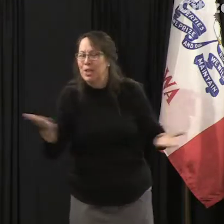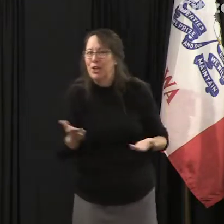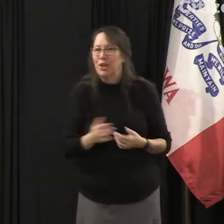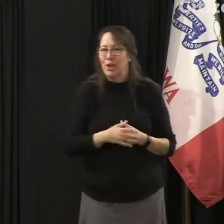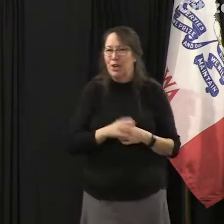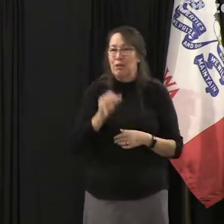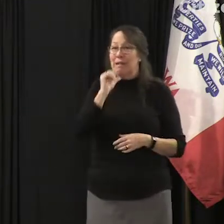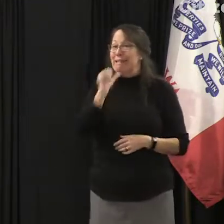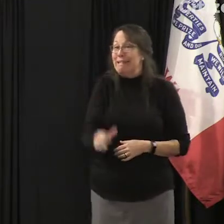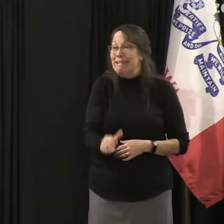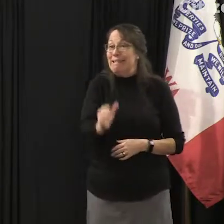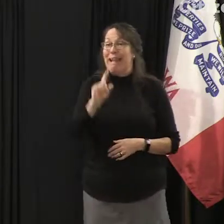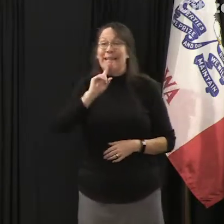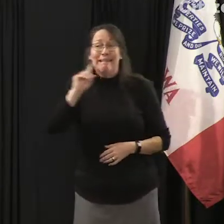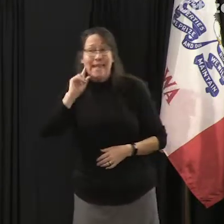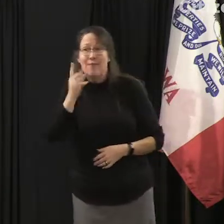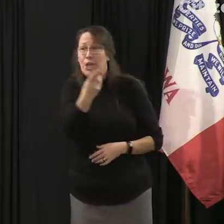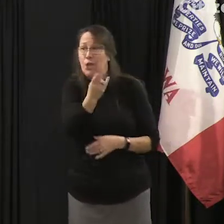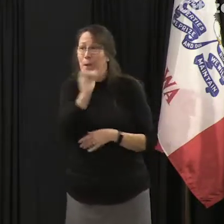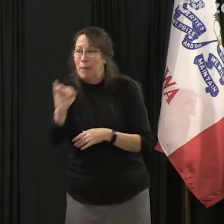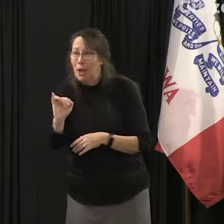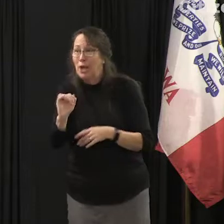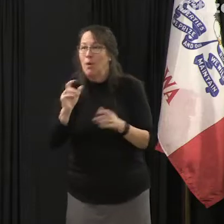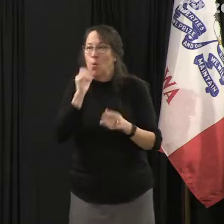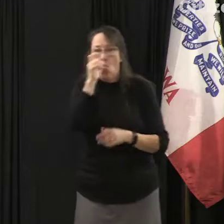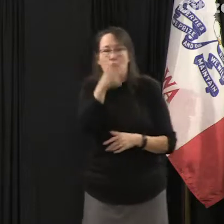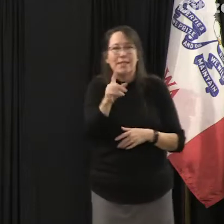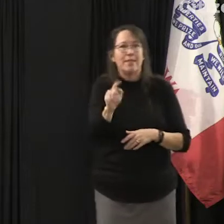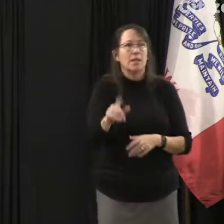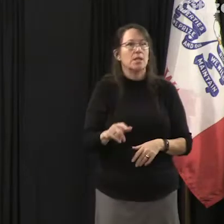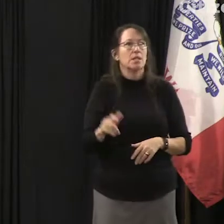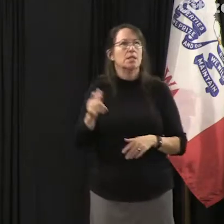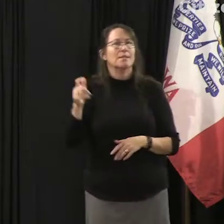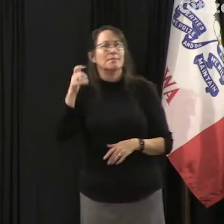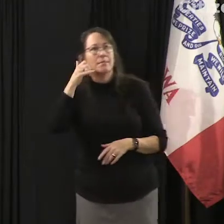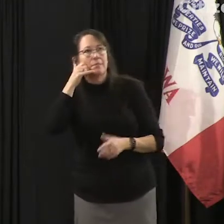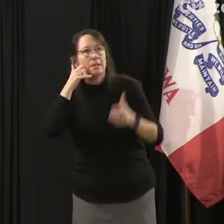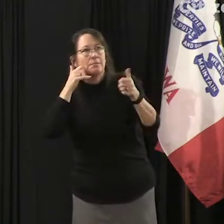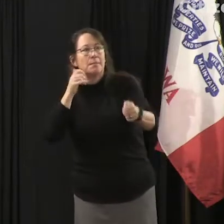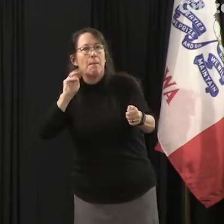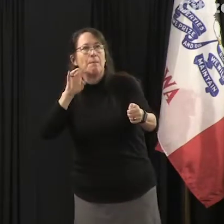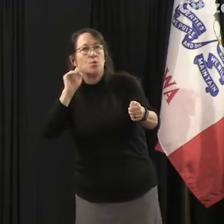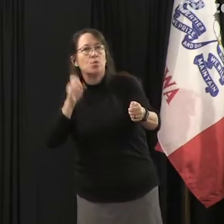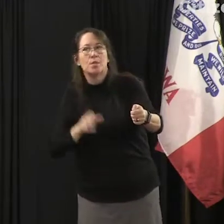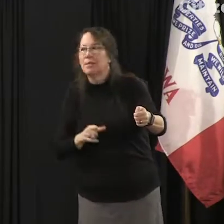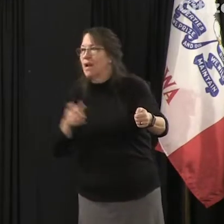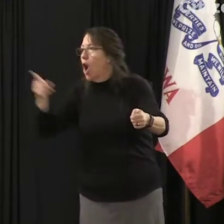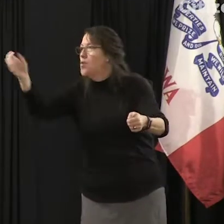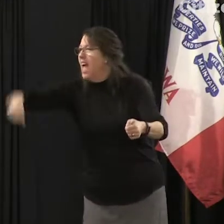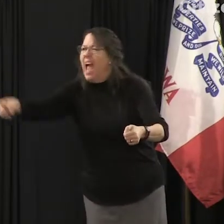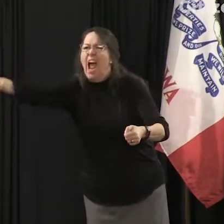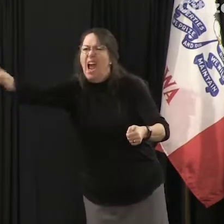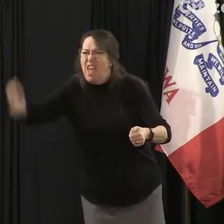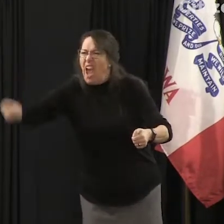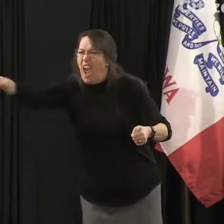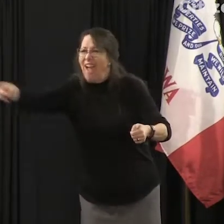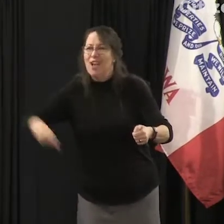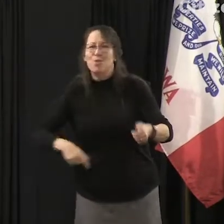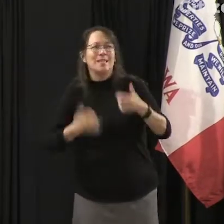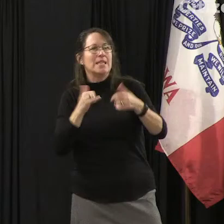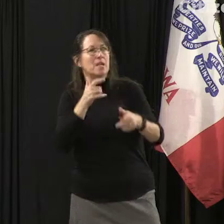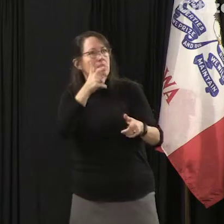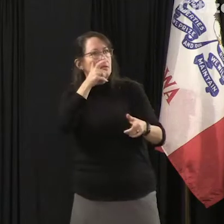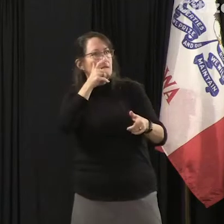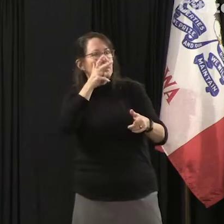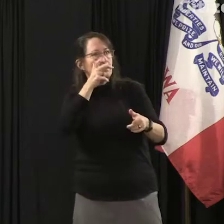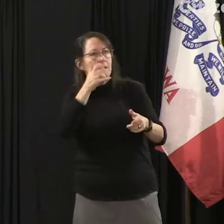how many people here who are not hearing impaired or watching TV, and you get a phone call or something and you punch the mute button? Absolutely. So you can still